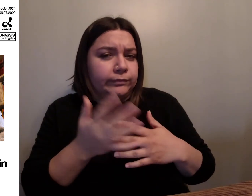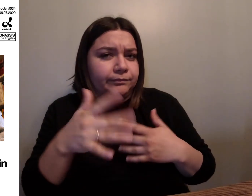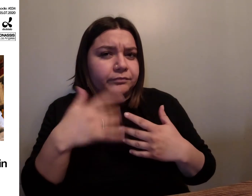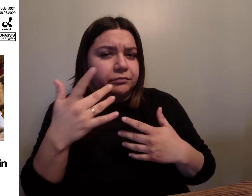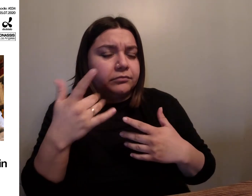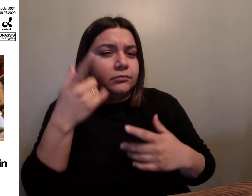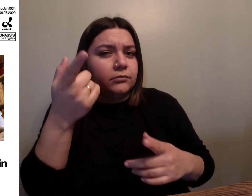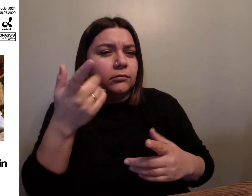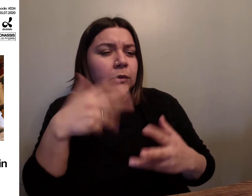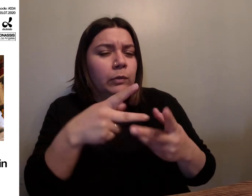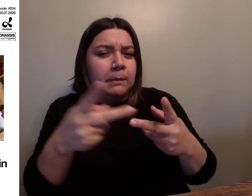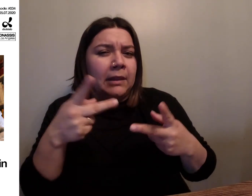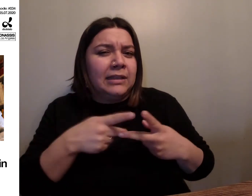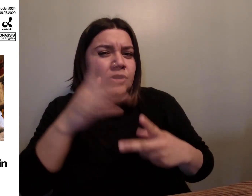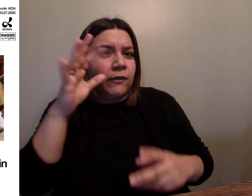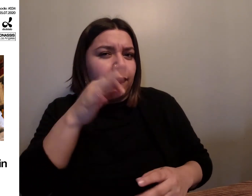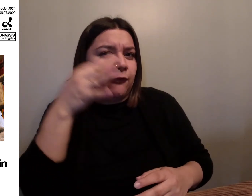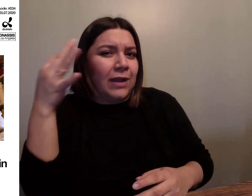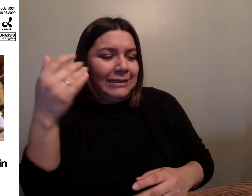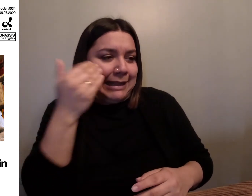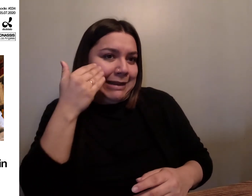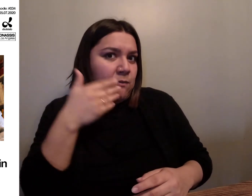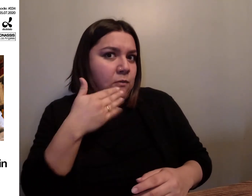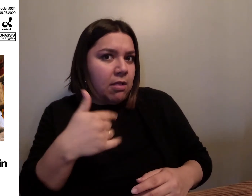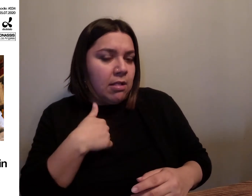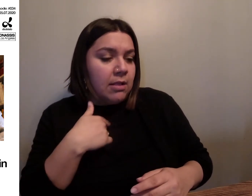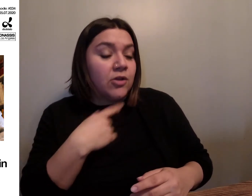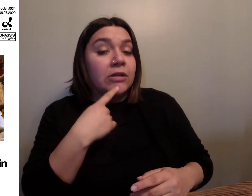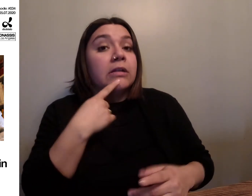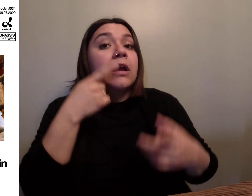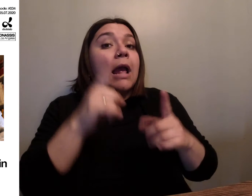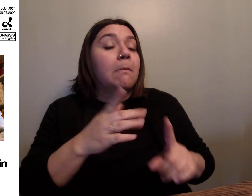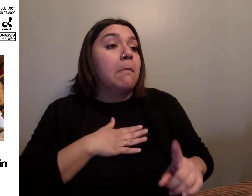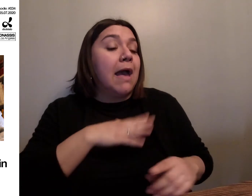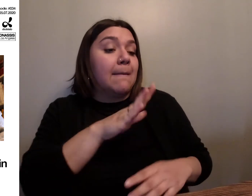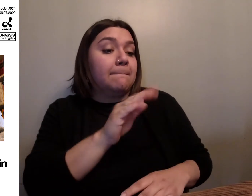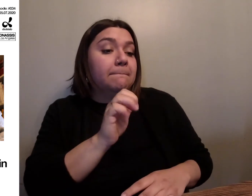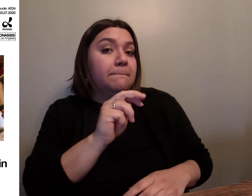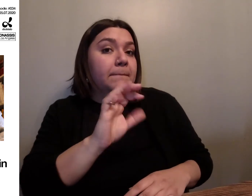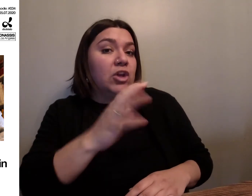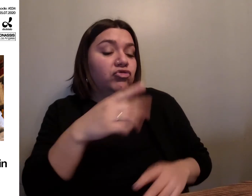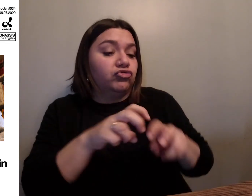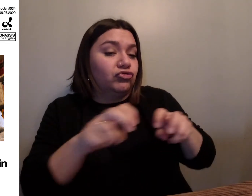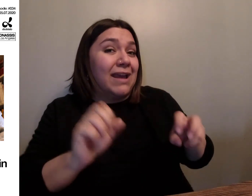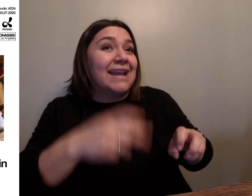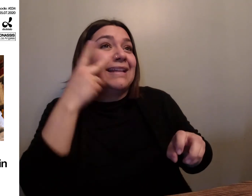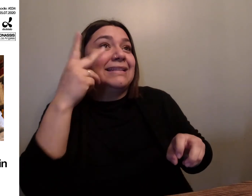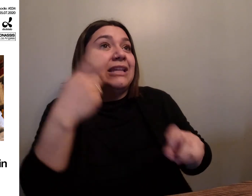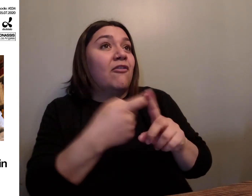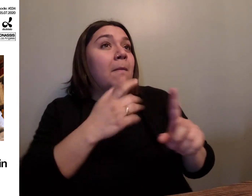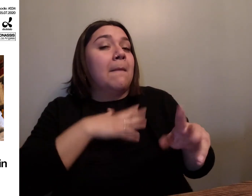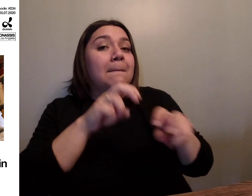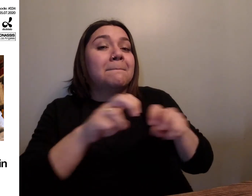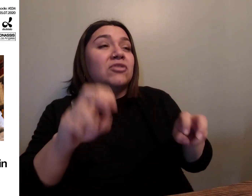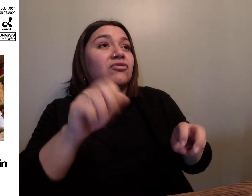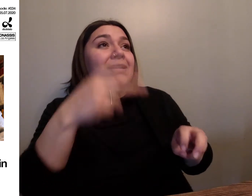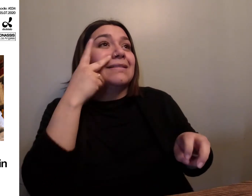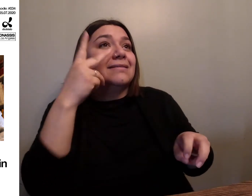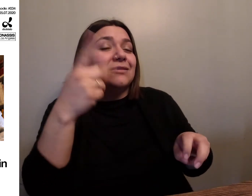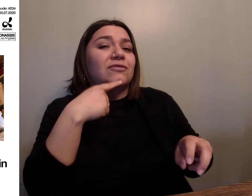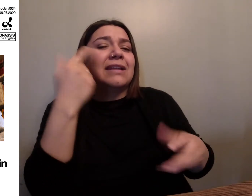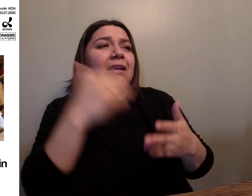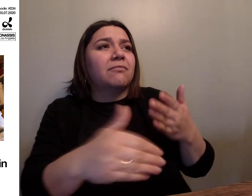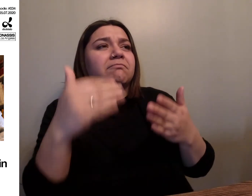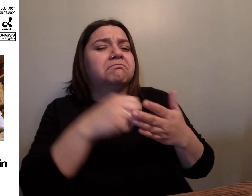park I know well in Paris, and you say, "From my bench I can see, from my bench I can see."